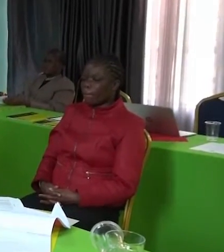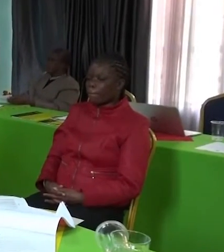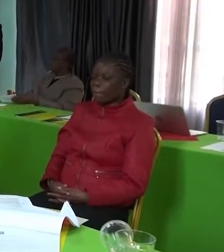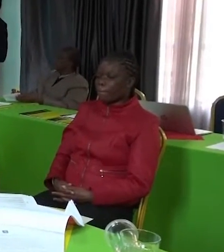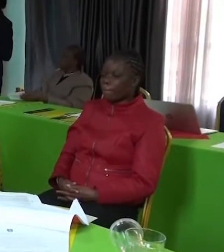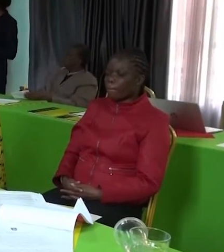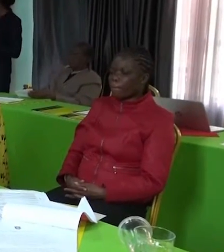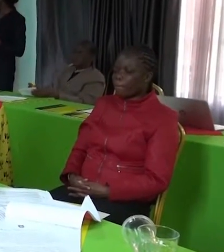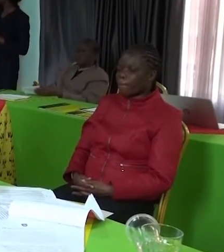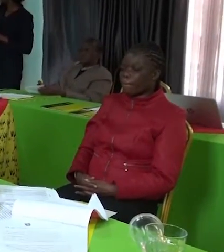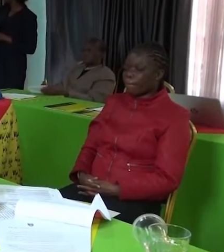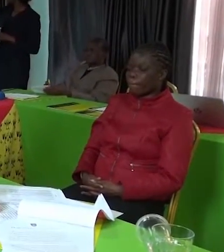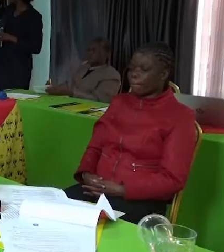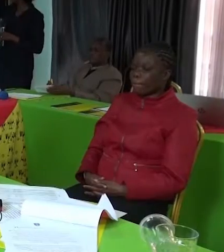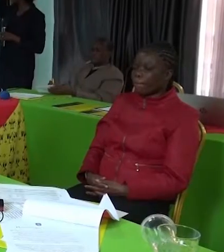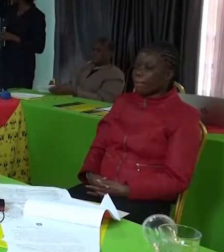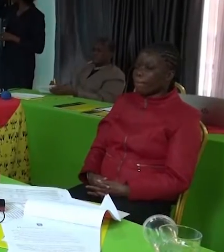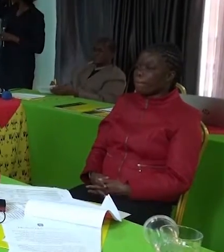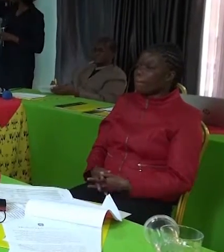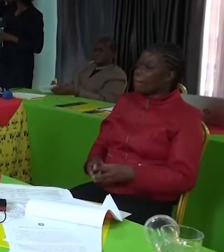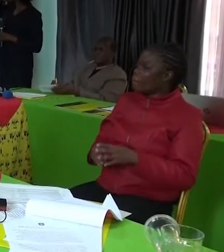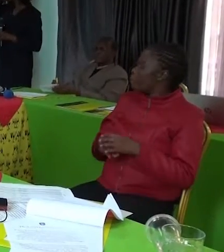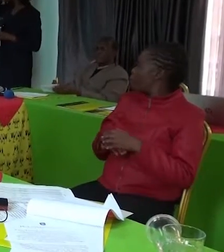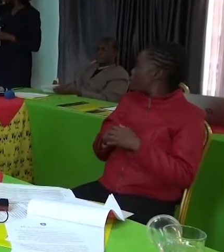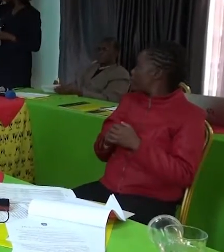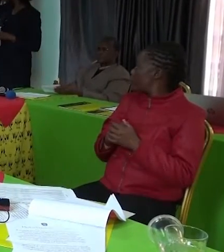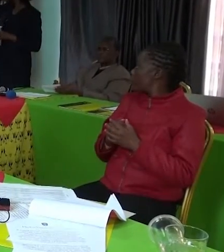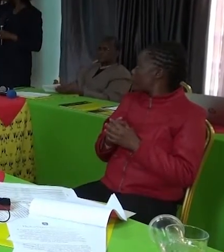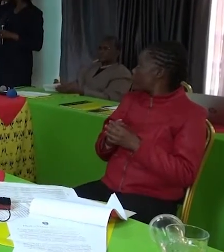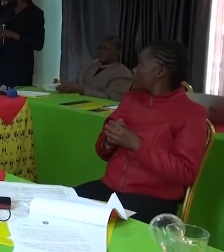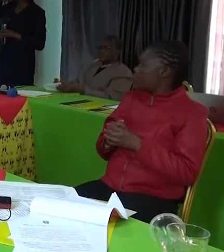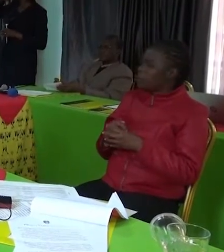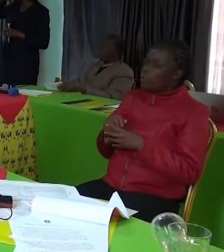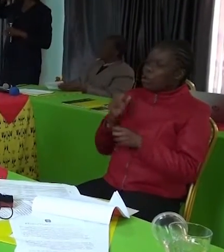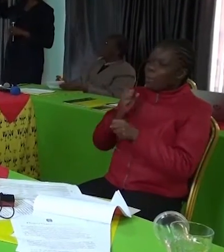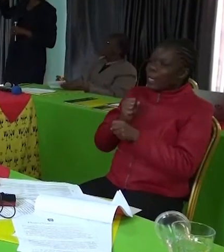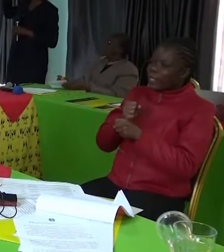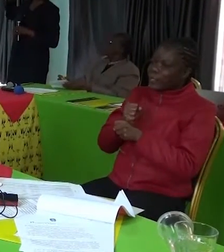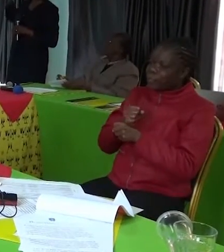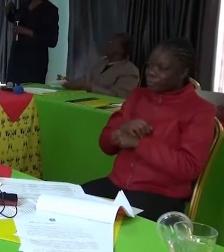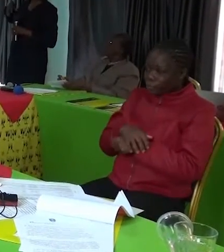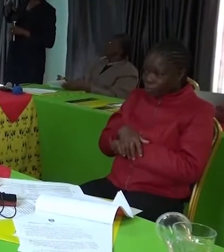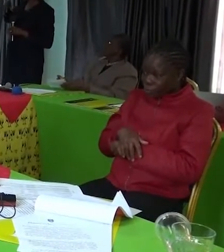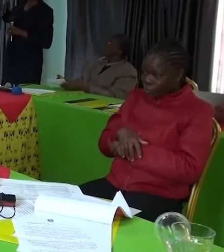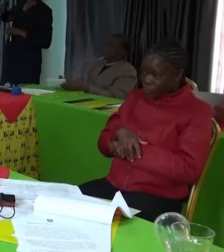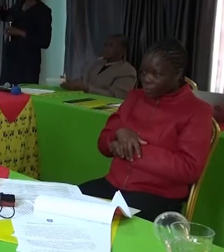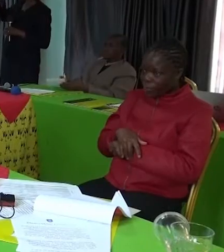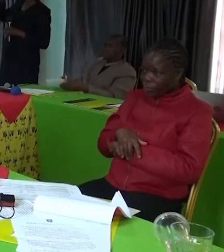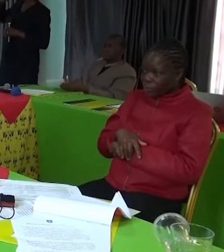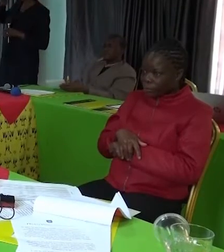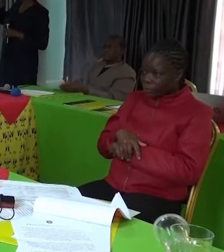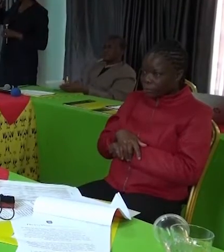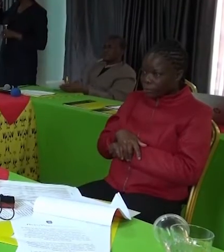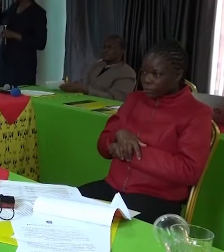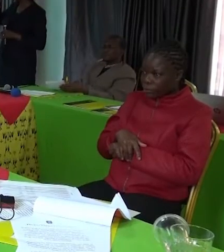the operationalizing the structure. The committee will ensure that the essential components of